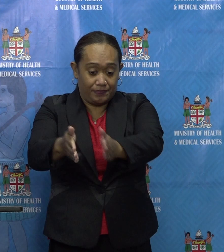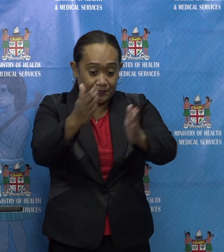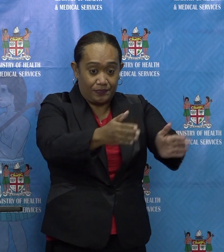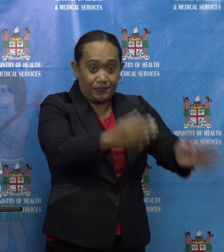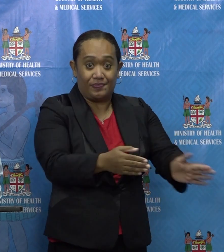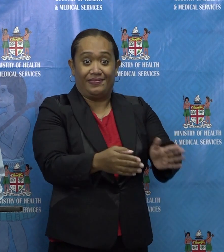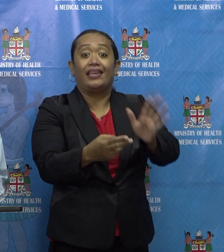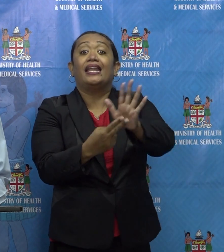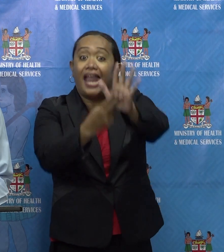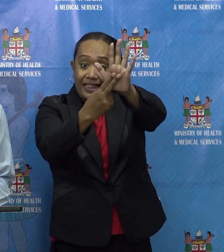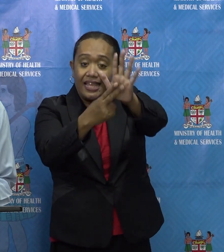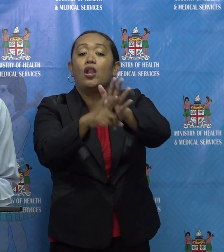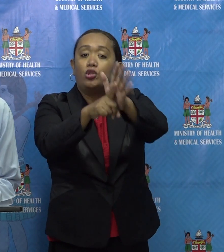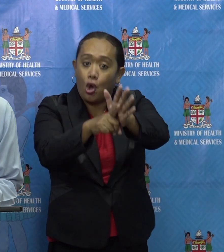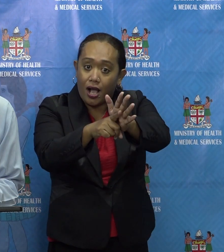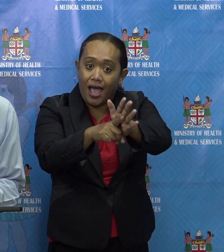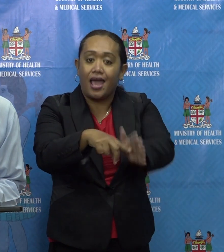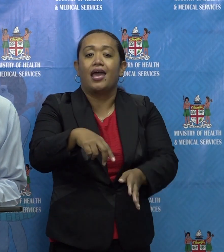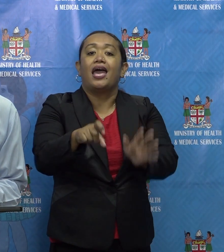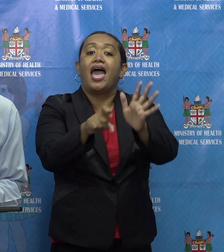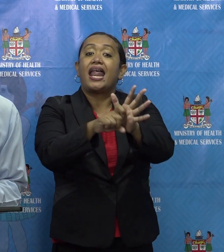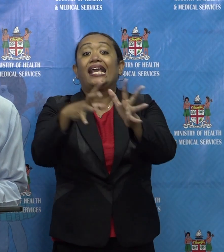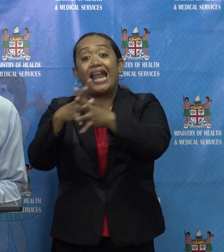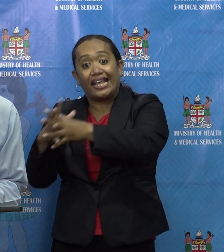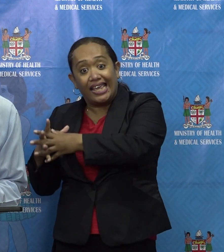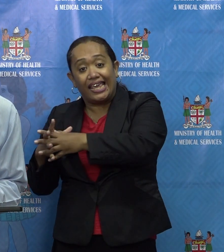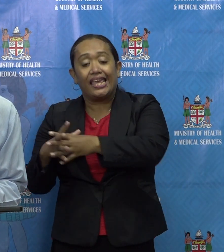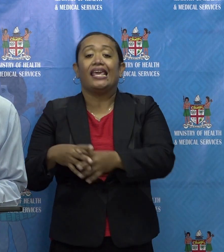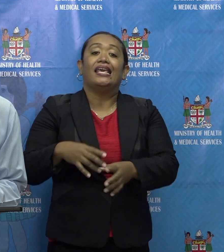Lautoka, Raikaraiki, Nosori, Suva, and Lami.